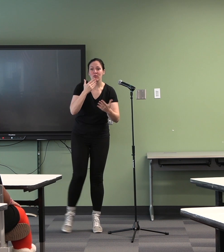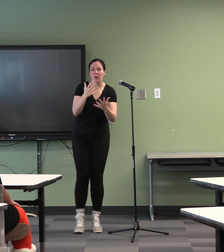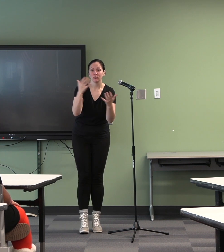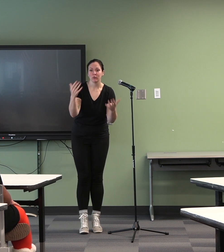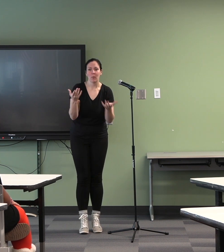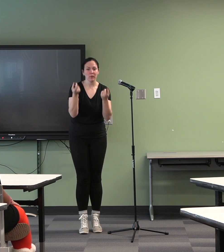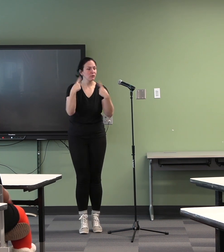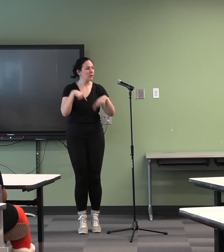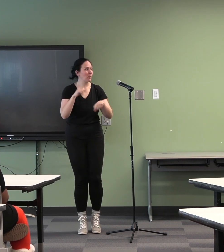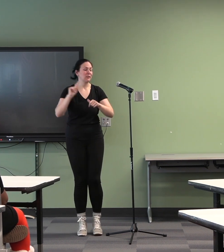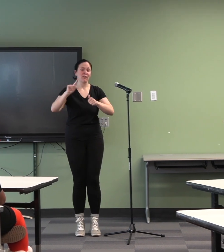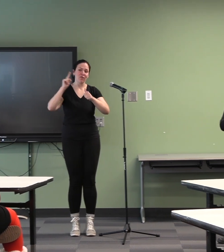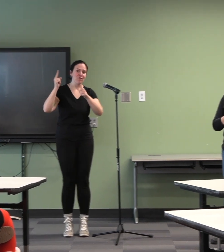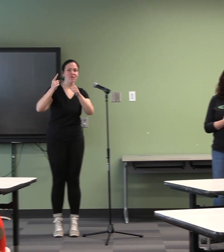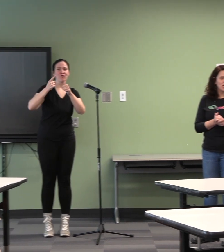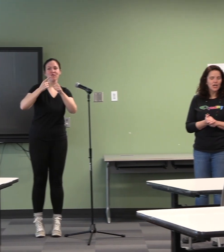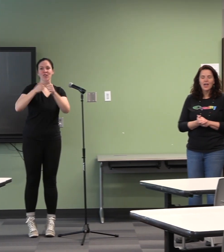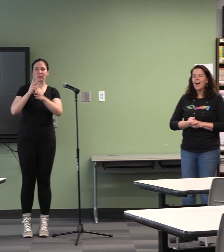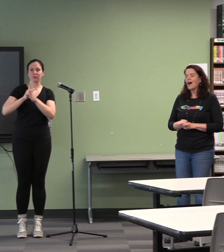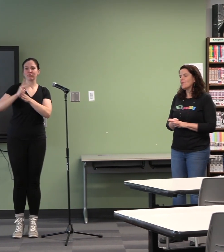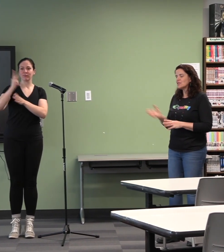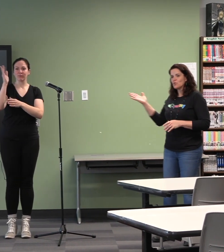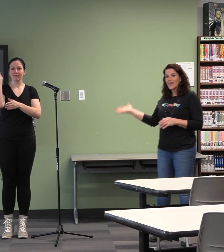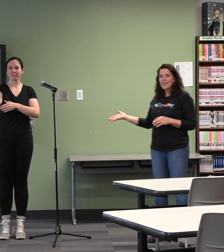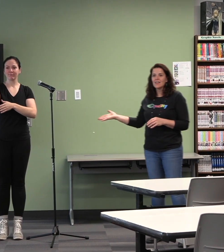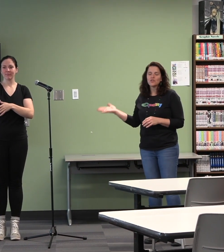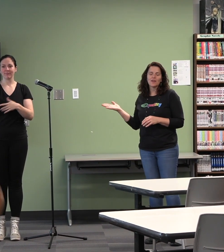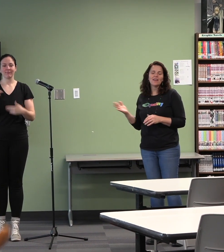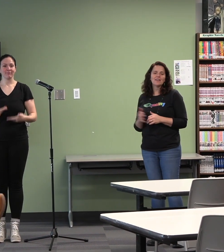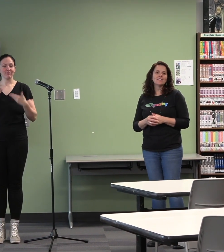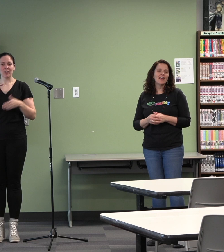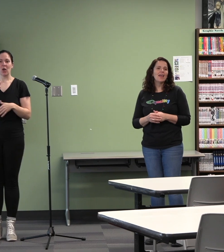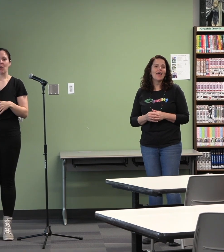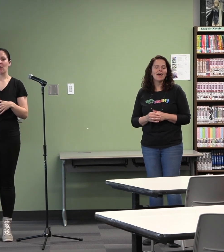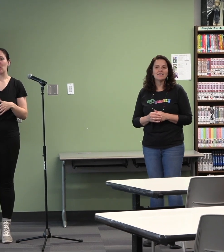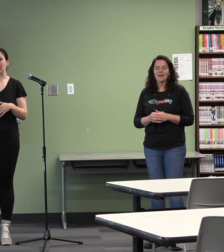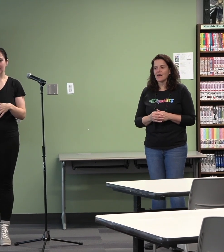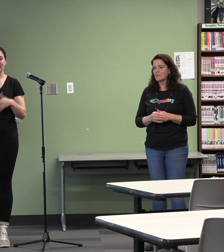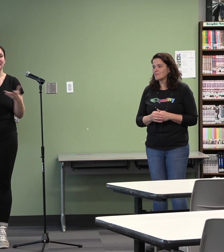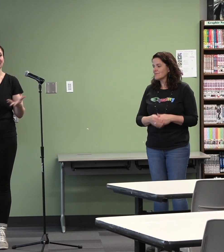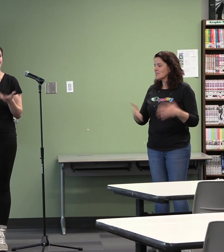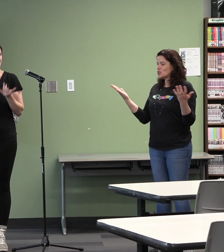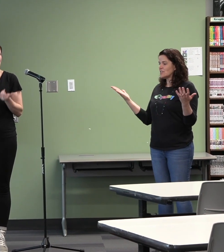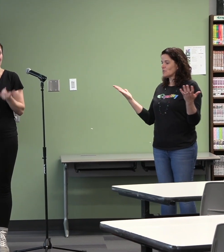us. This is our very first career speaker. Ms. Nowicki is joining us today, and she is a West